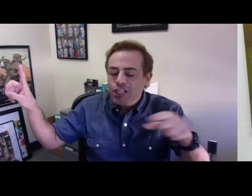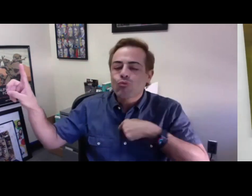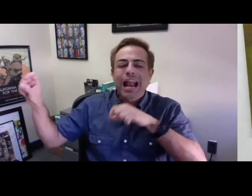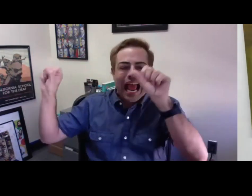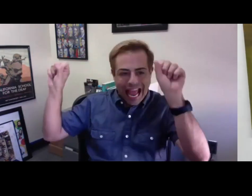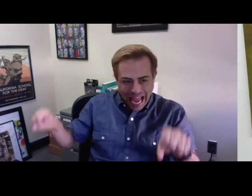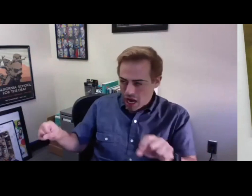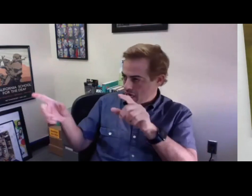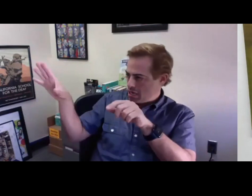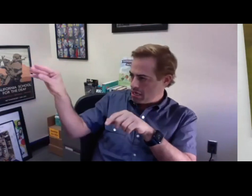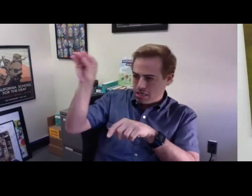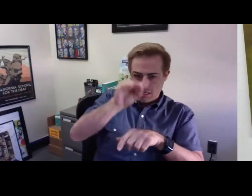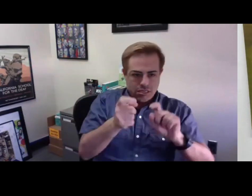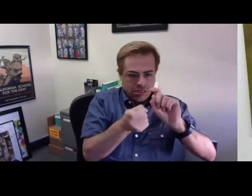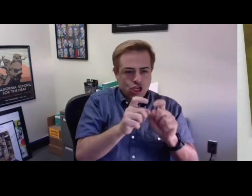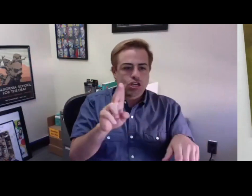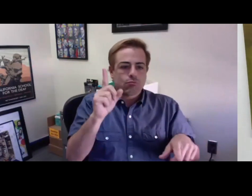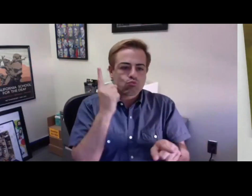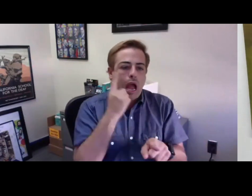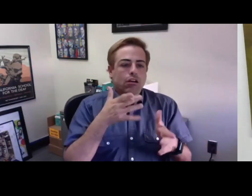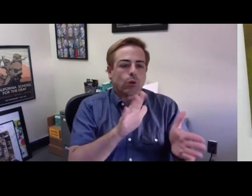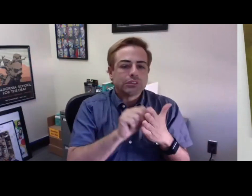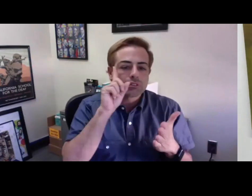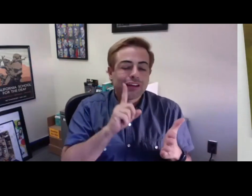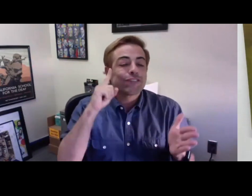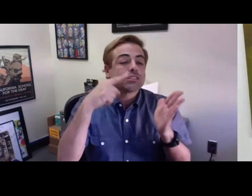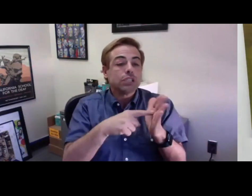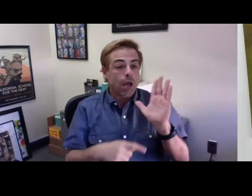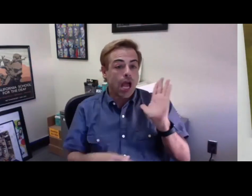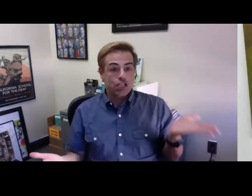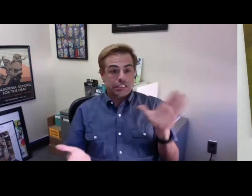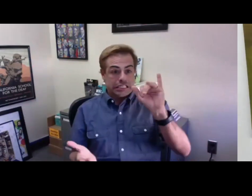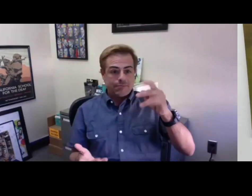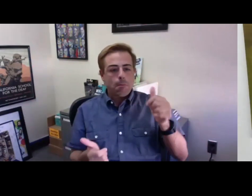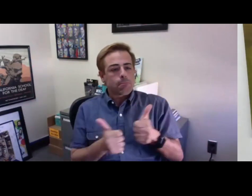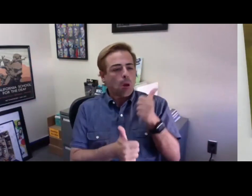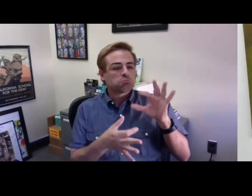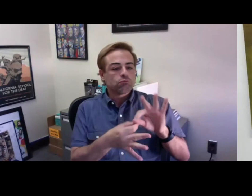IEP tends to belong to special ed, but what we can do is modify that